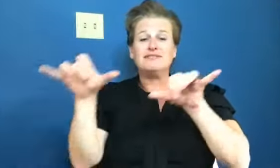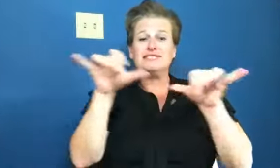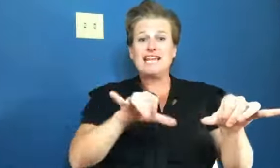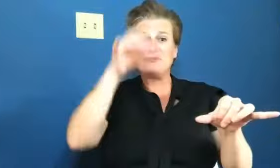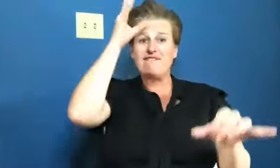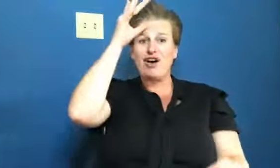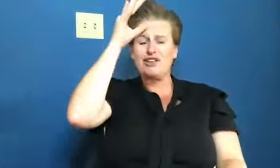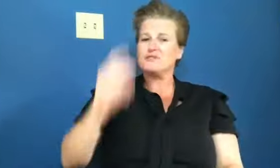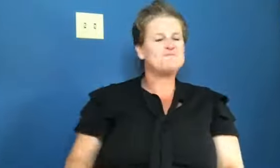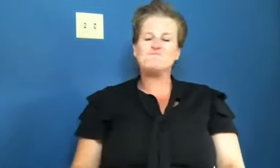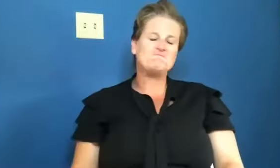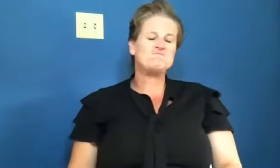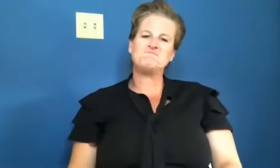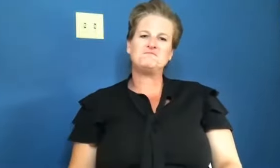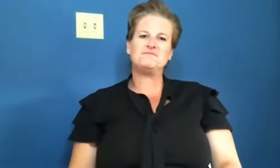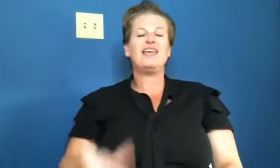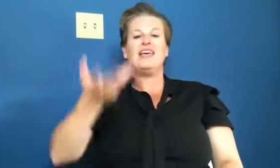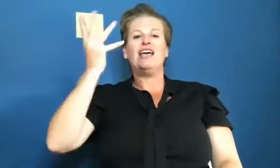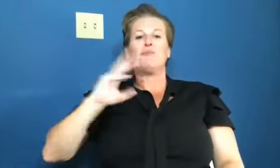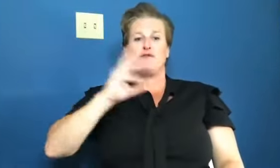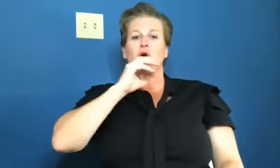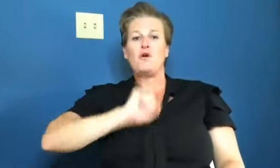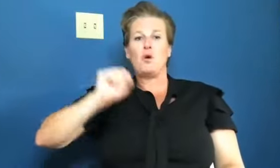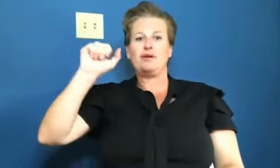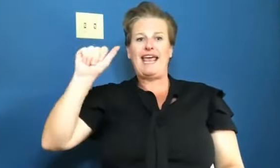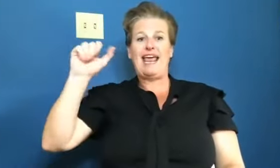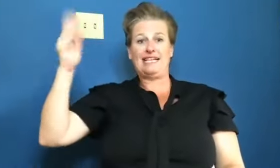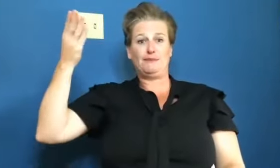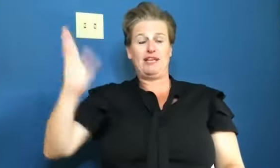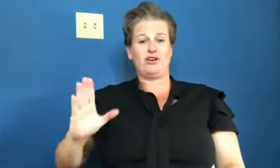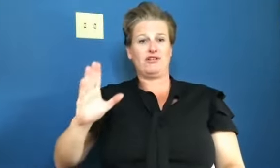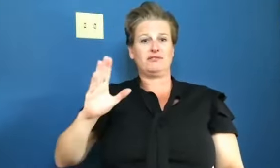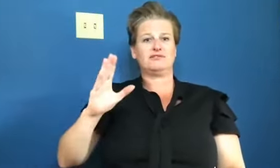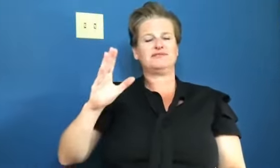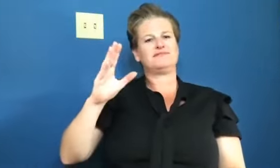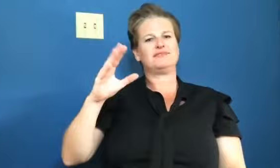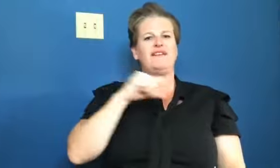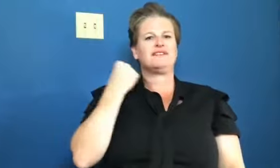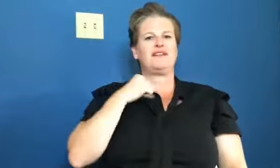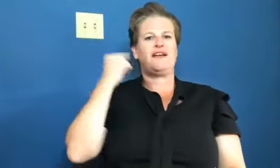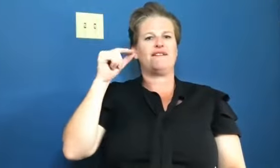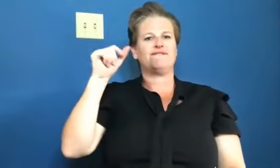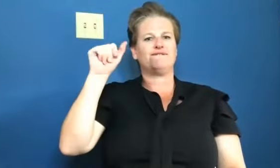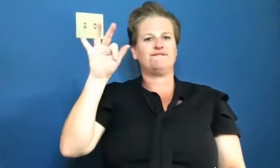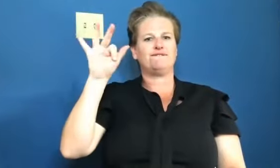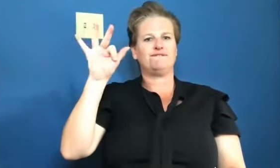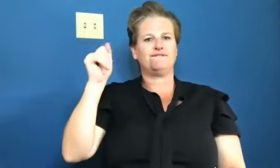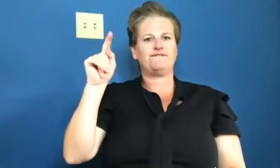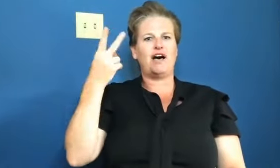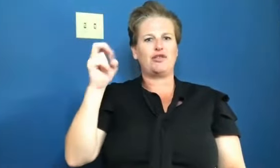speaker by the name of Father Martin. He's dead now. And he used to say, you identify an alcoholic by the one you know. Well, my dad was an everyday drinker, pass